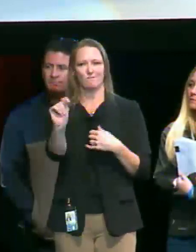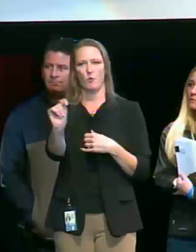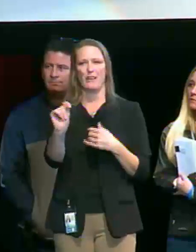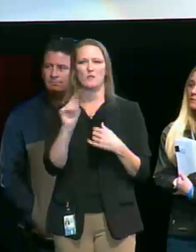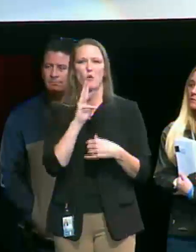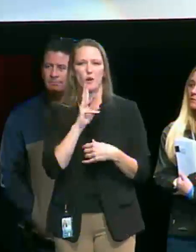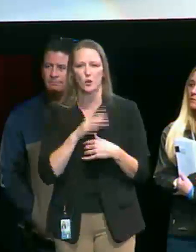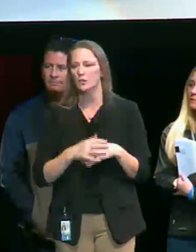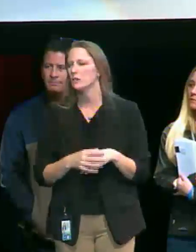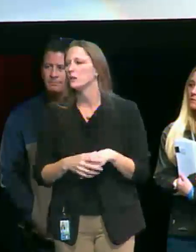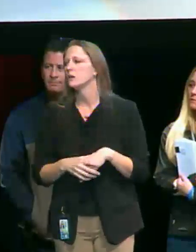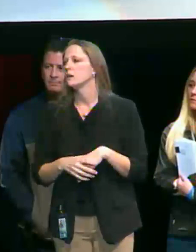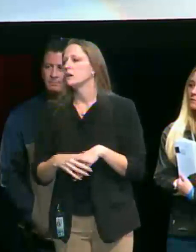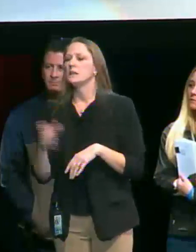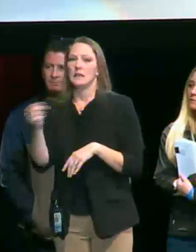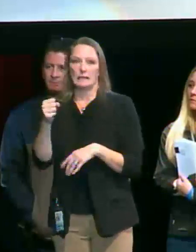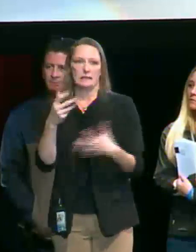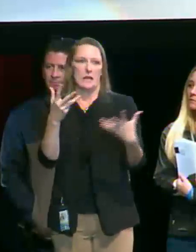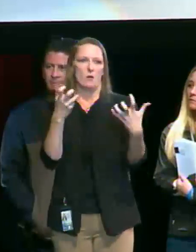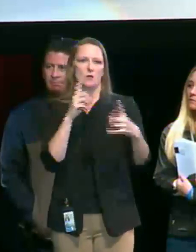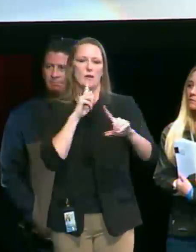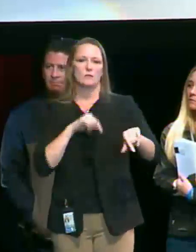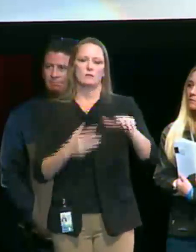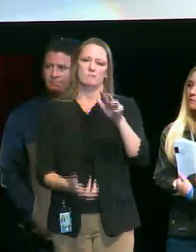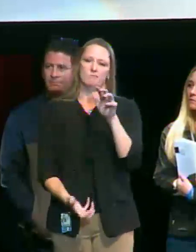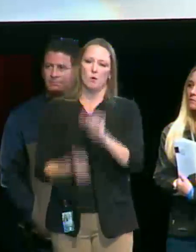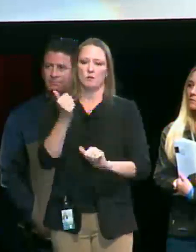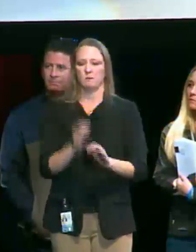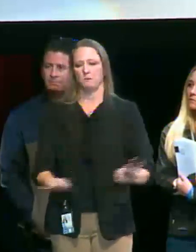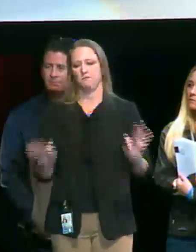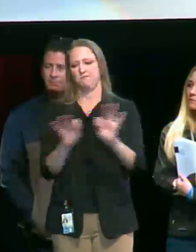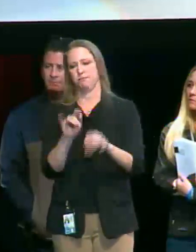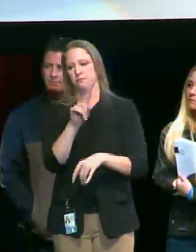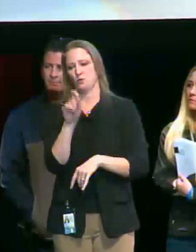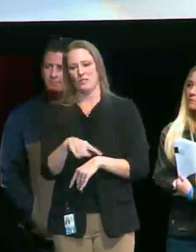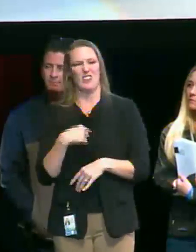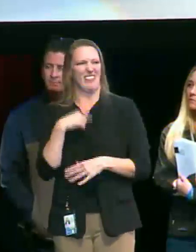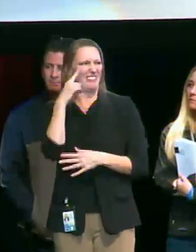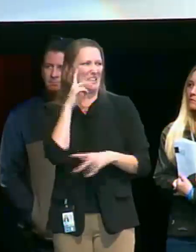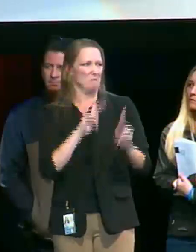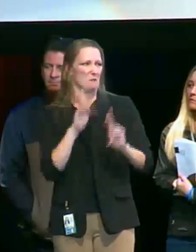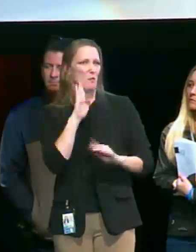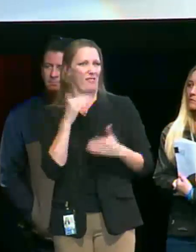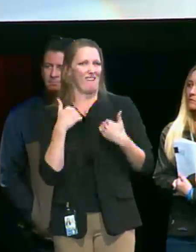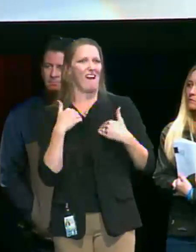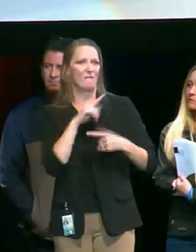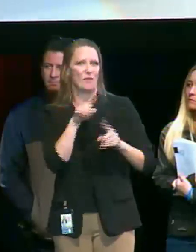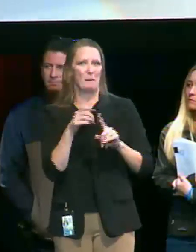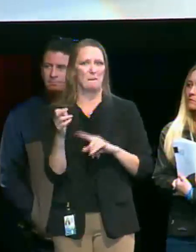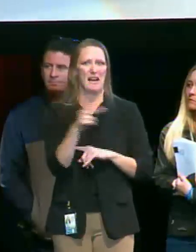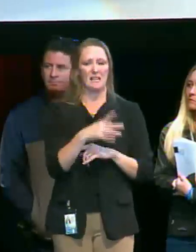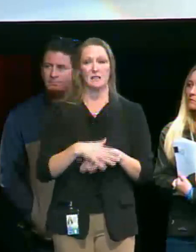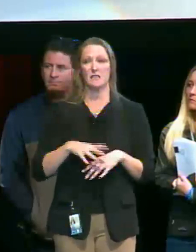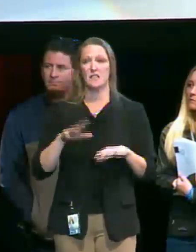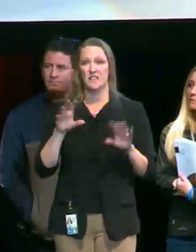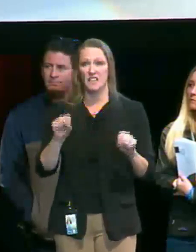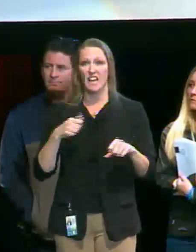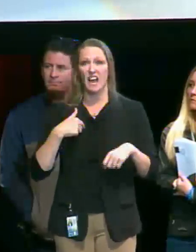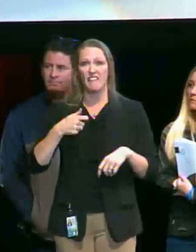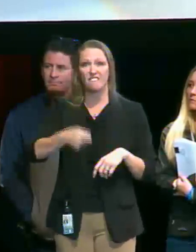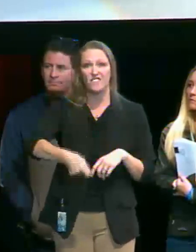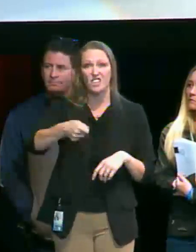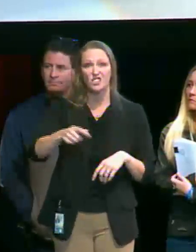community. And yes, I want to answer the most important question that I think folks will have when they move back into their home is, can I flush the